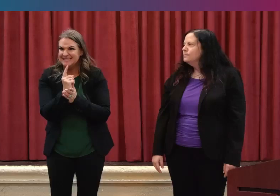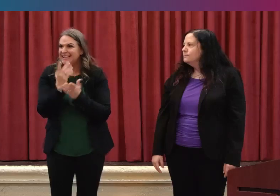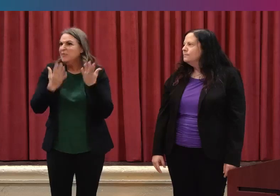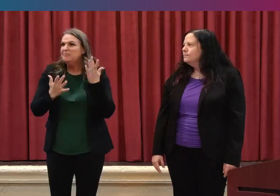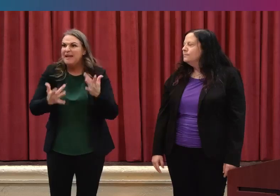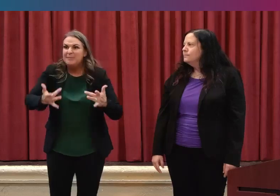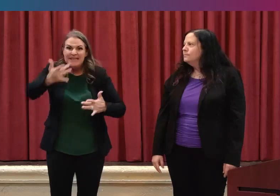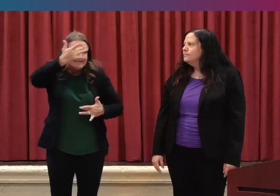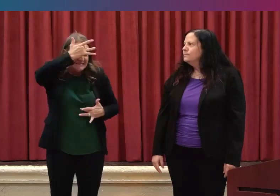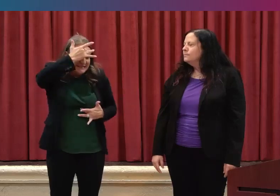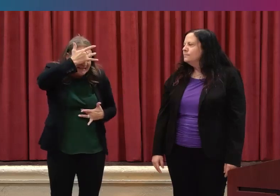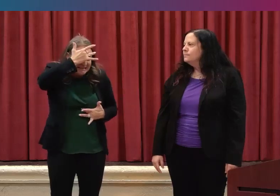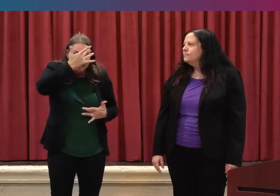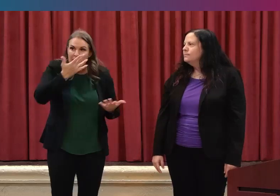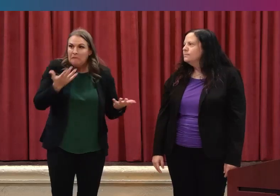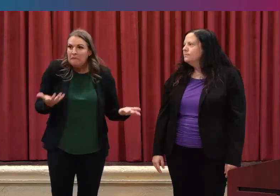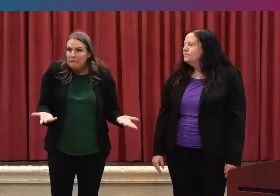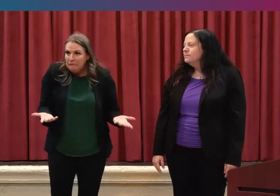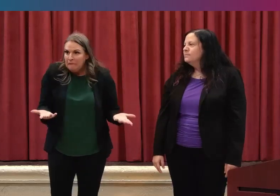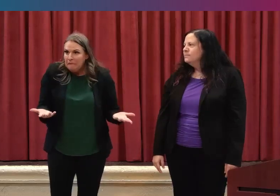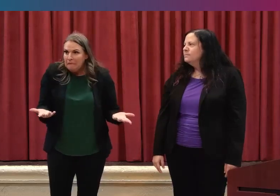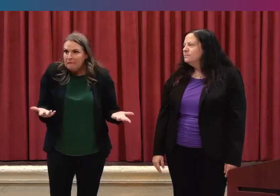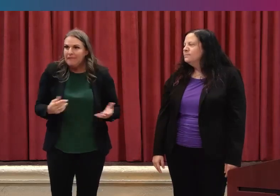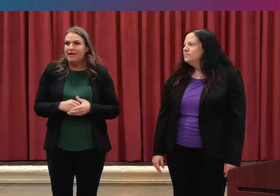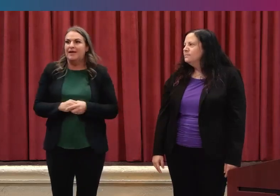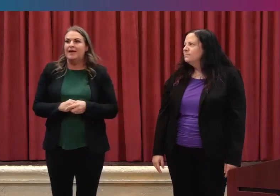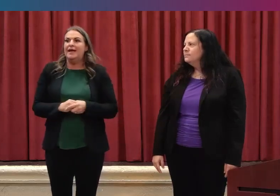minute. And that could be due to illness.